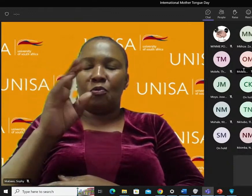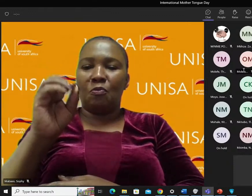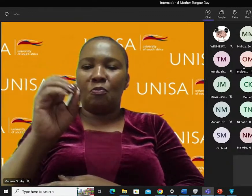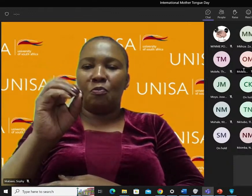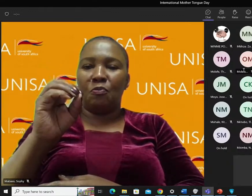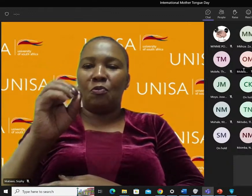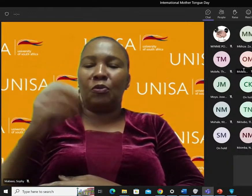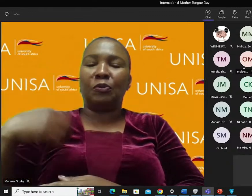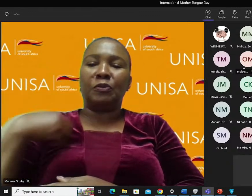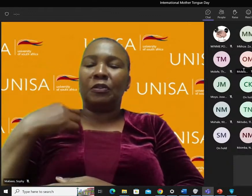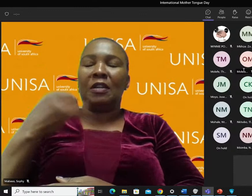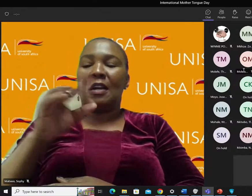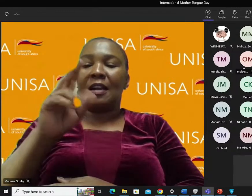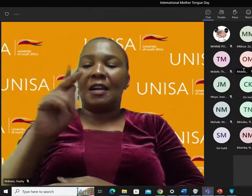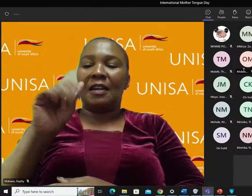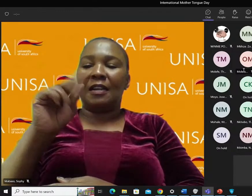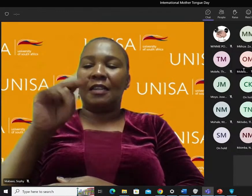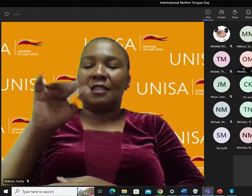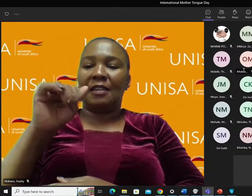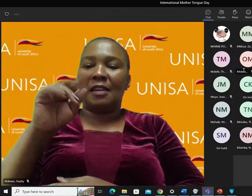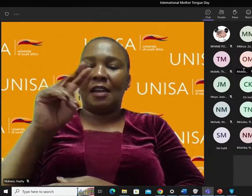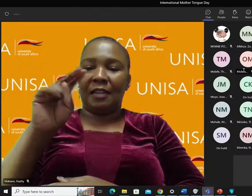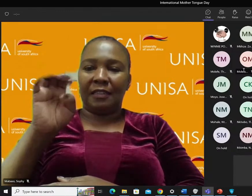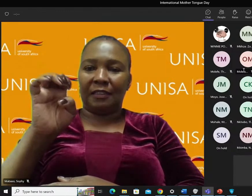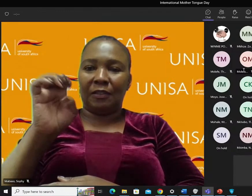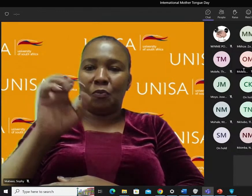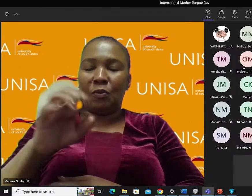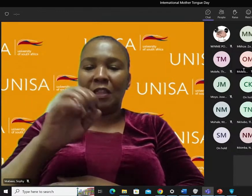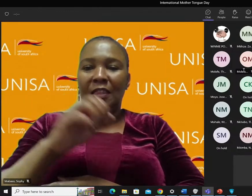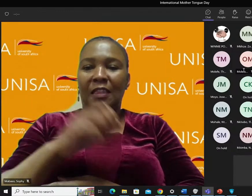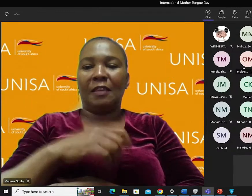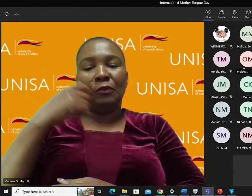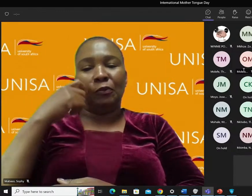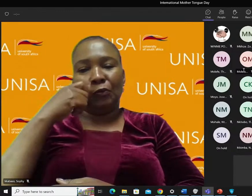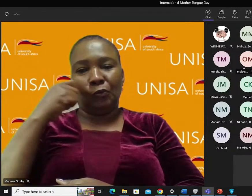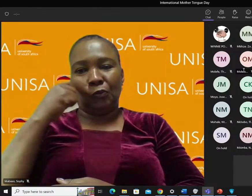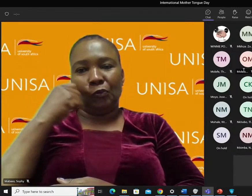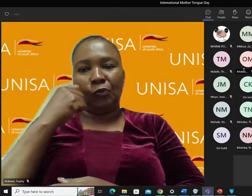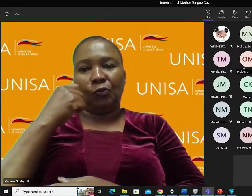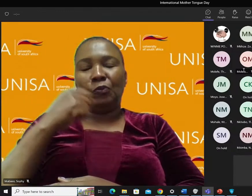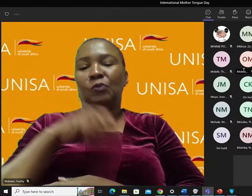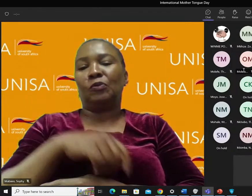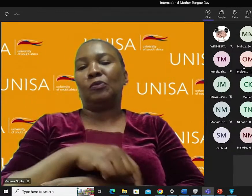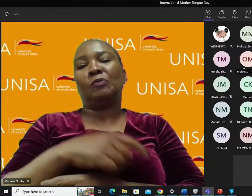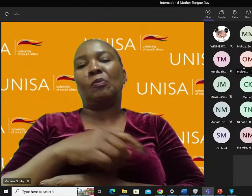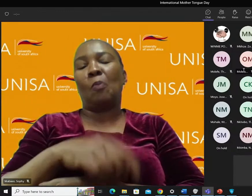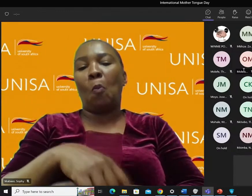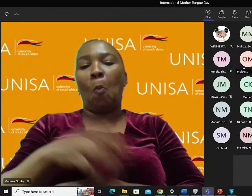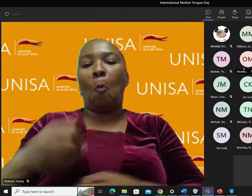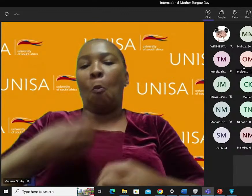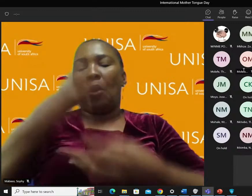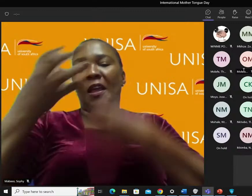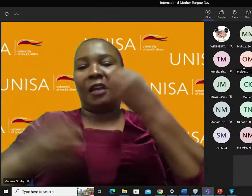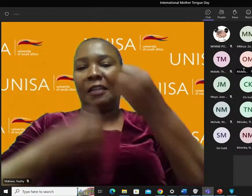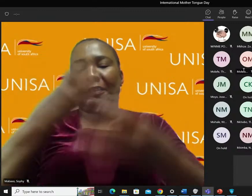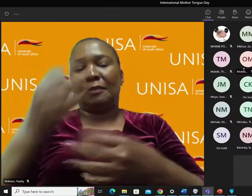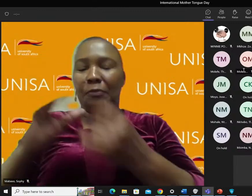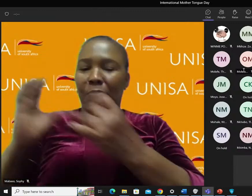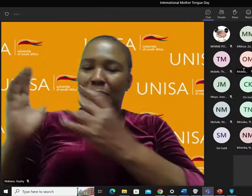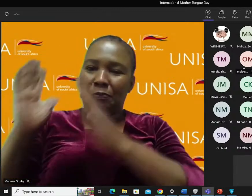Languages Department with a Sesotho sa Leboa poem. Thank you, Dr. Kanyane.